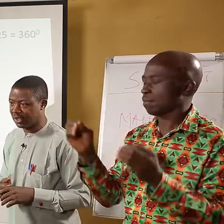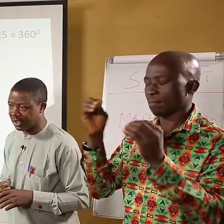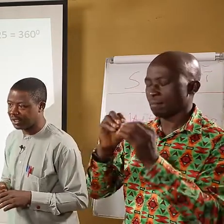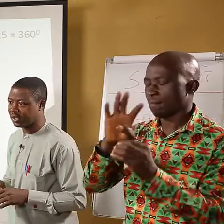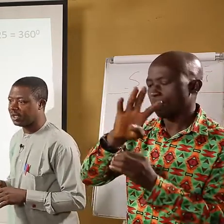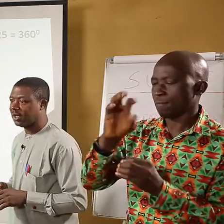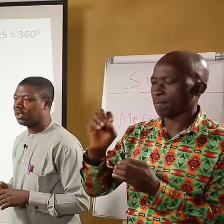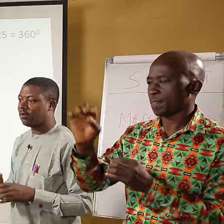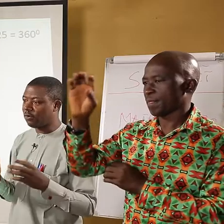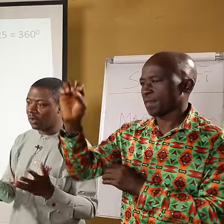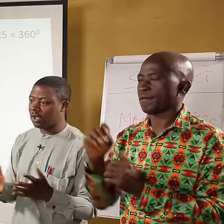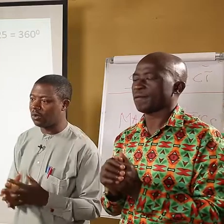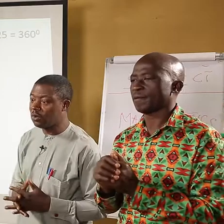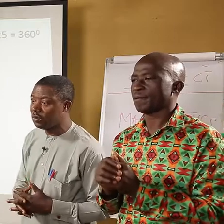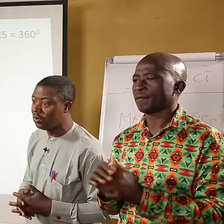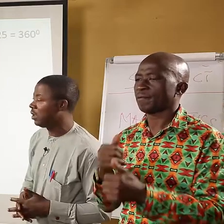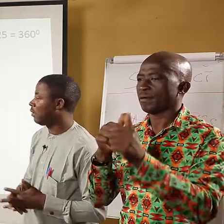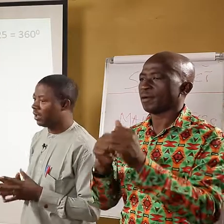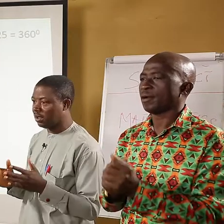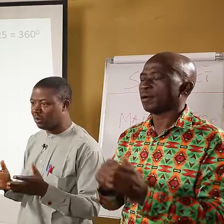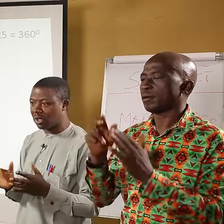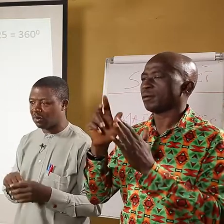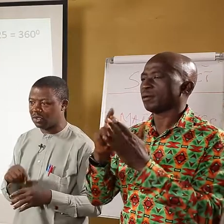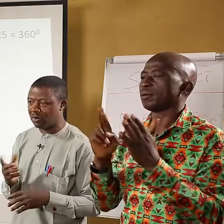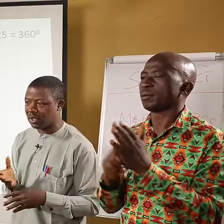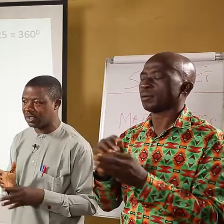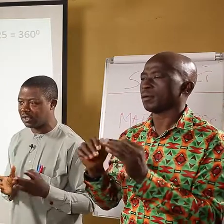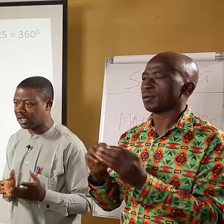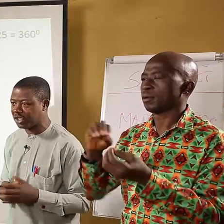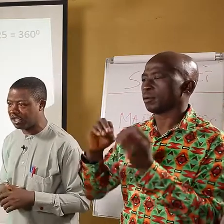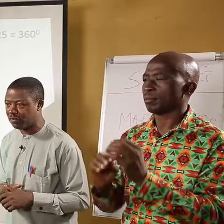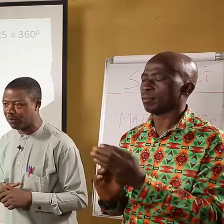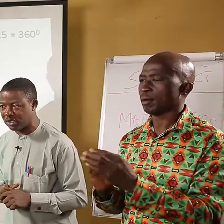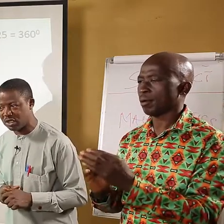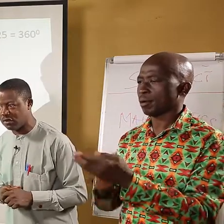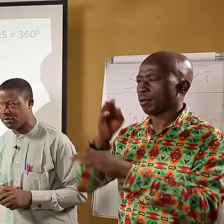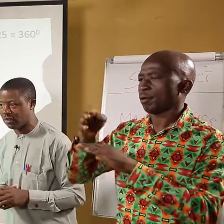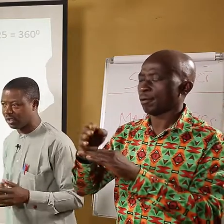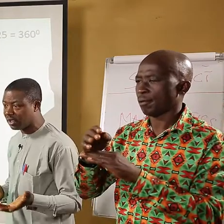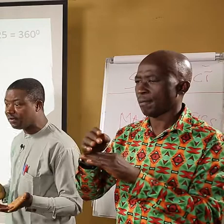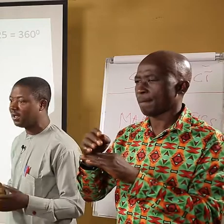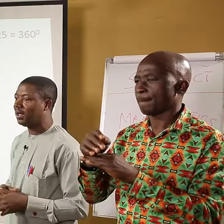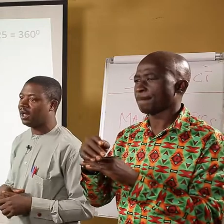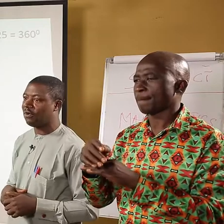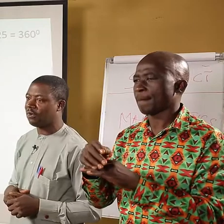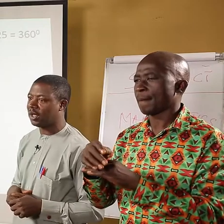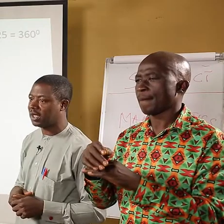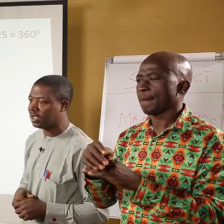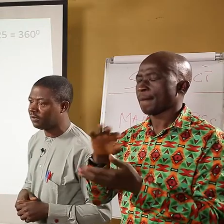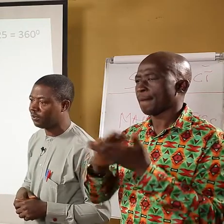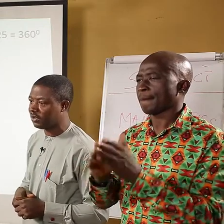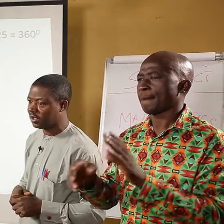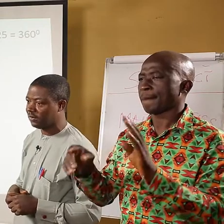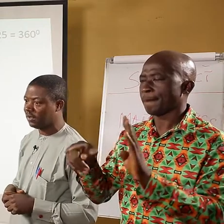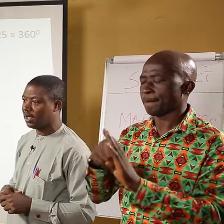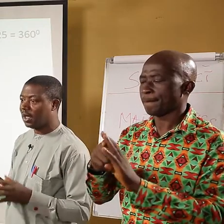40 degrees. Following the rule, when a number crosses equality sign, change from positive to negative and from